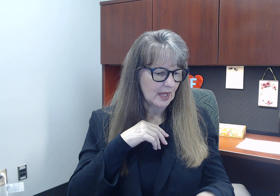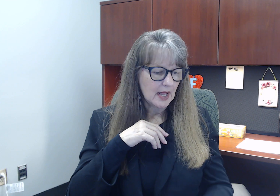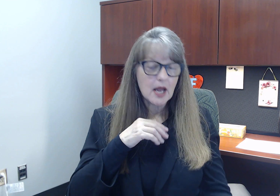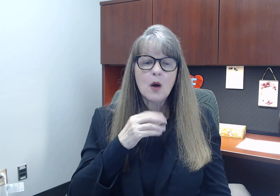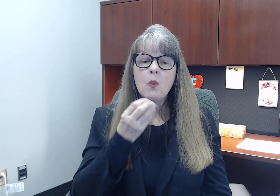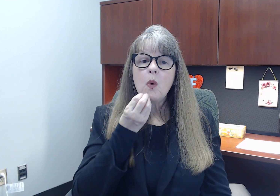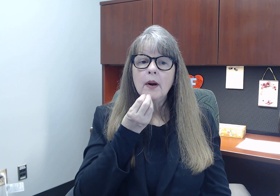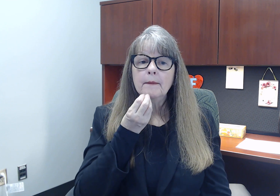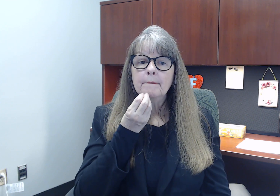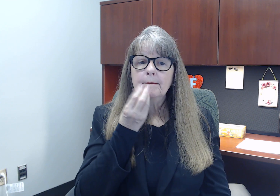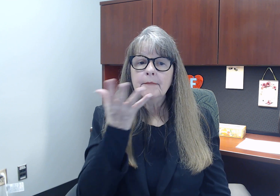Warm,